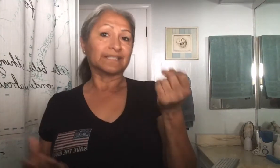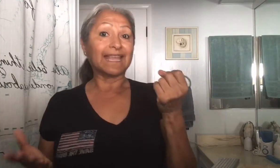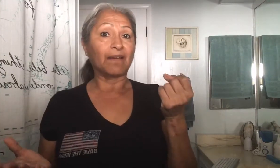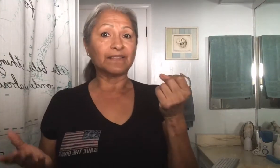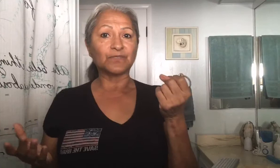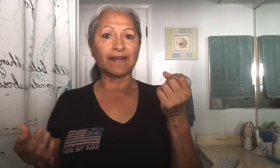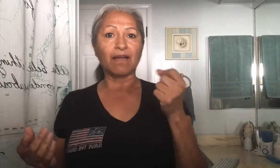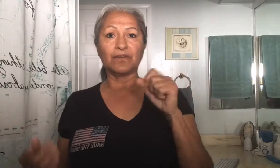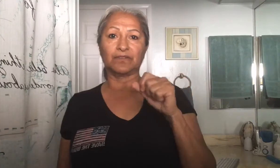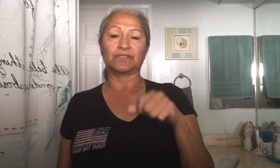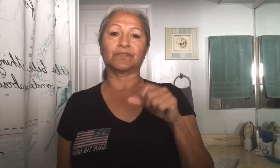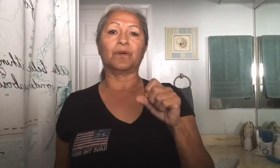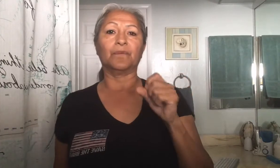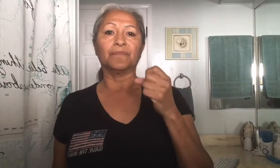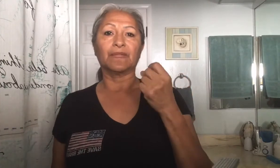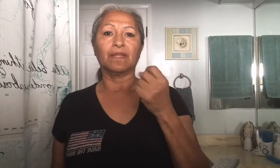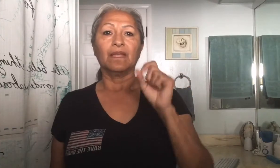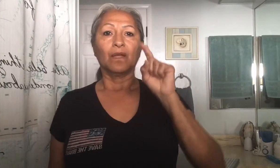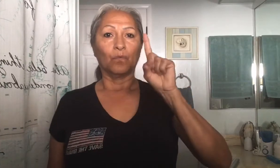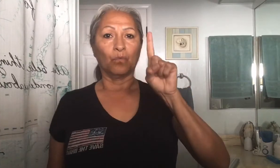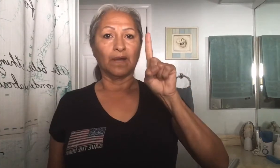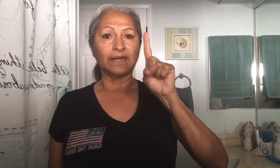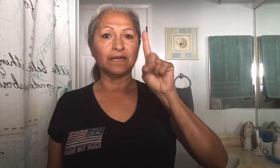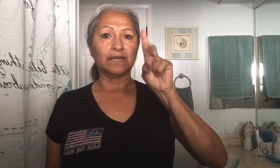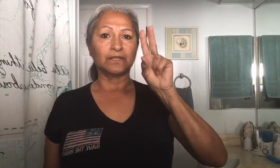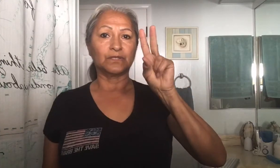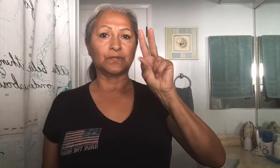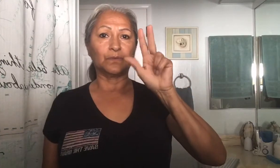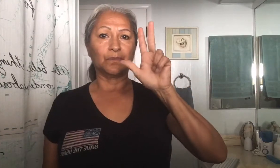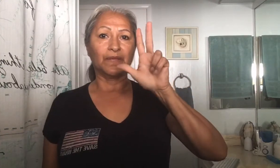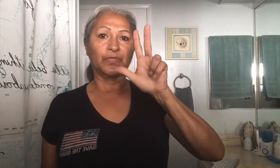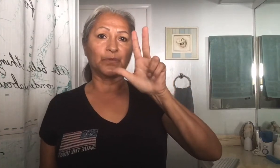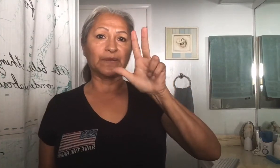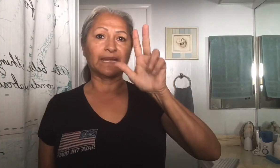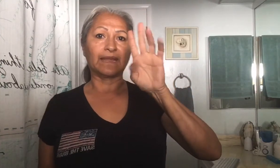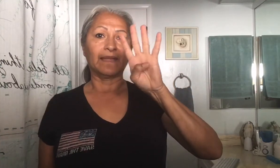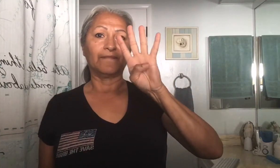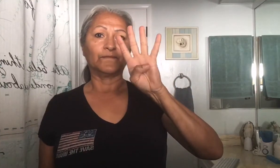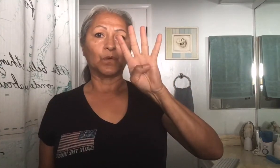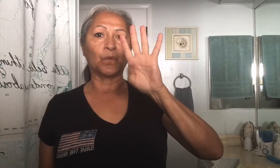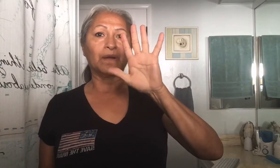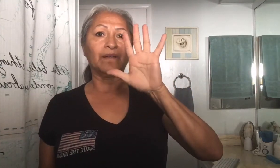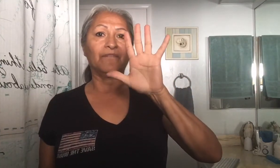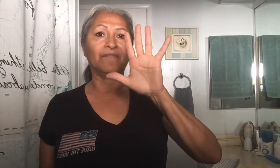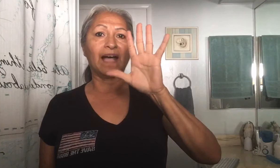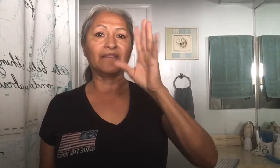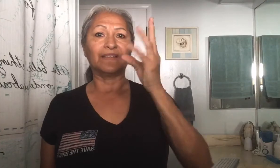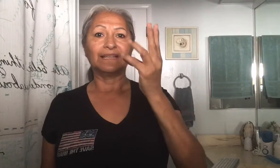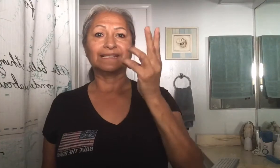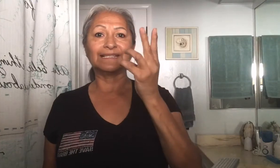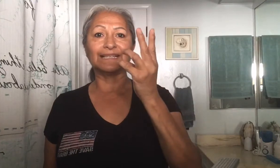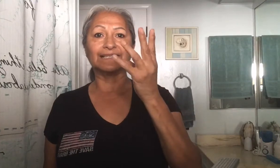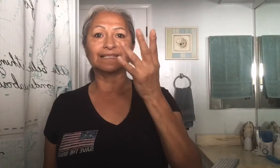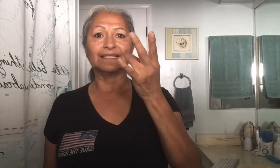counting straight out, you could just go 1, 2, 3, 4, 5, 6,